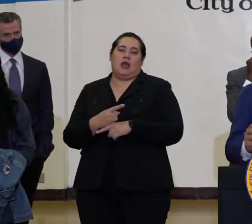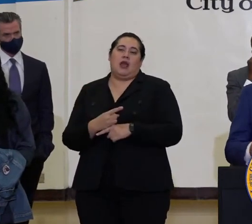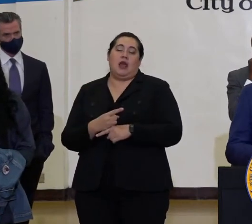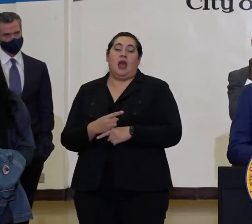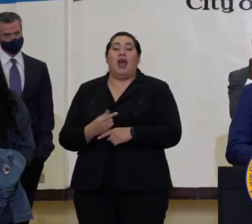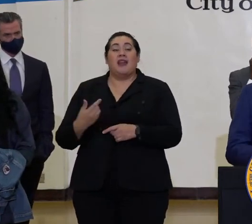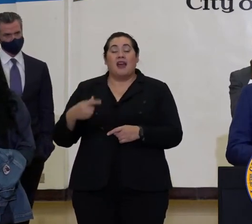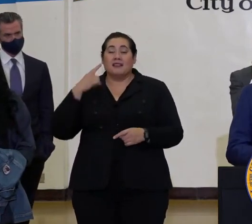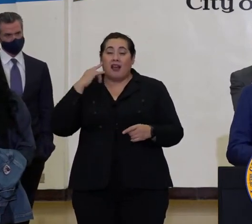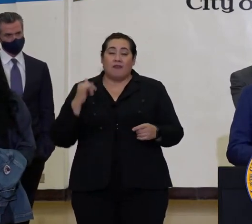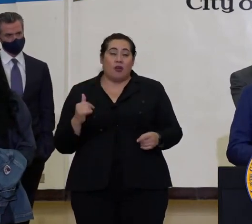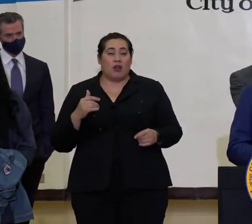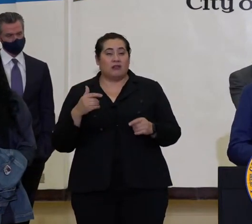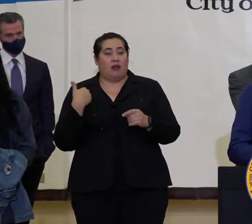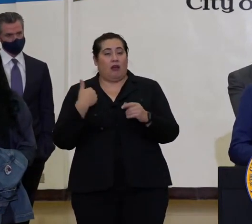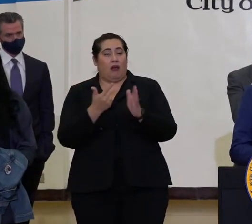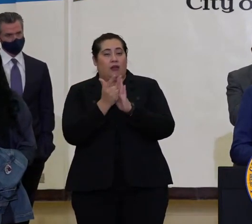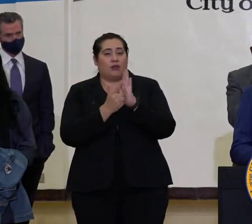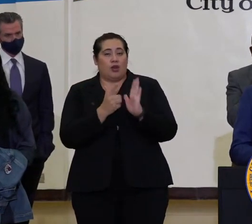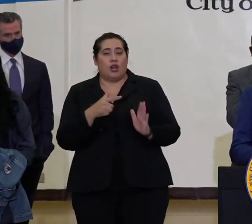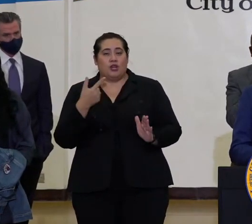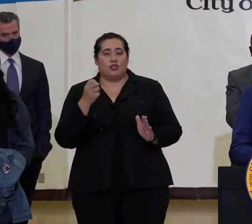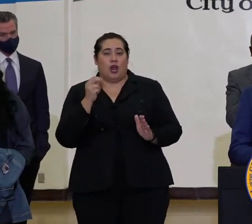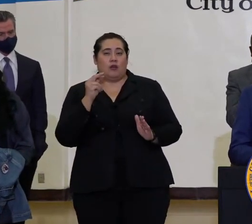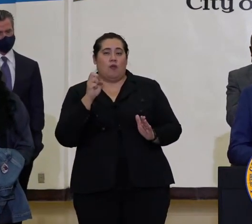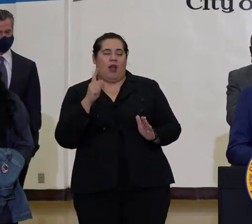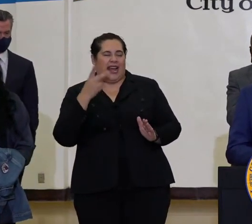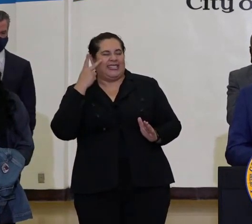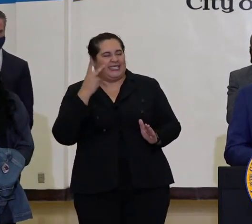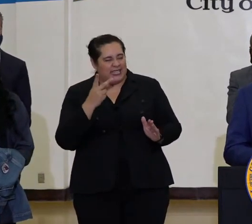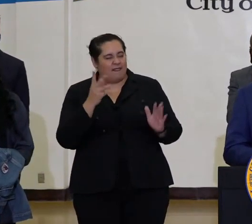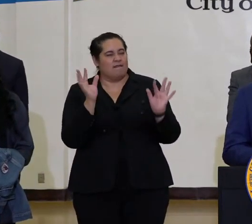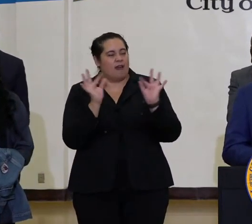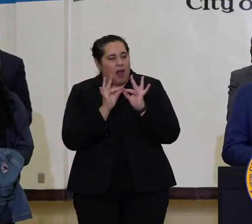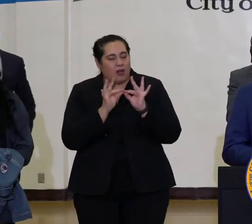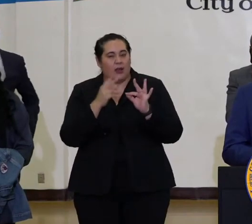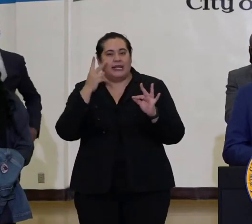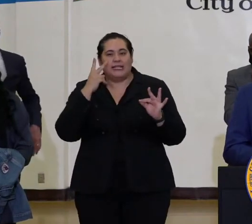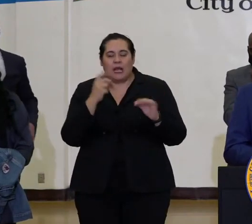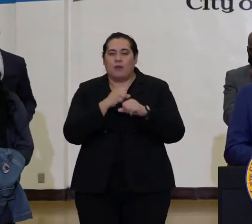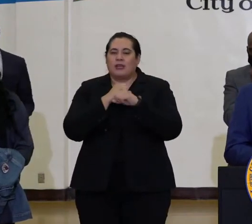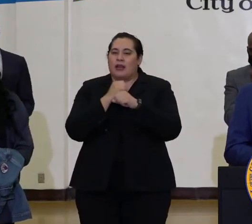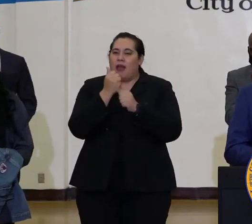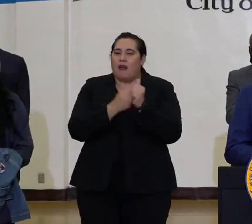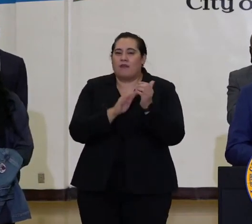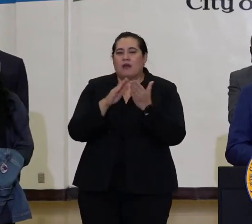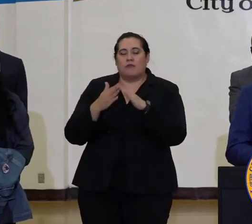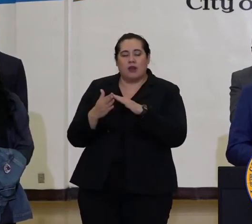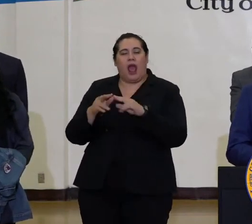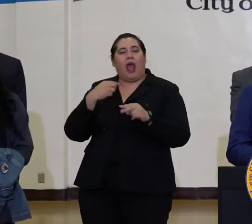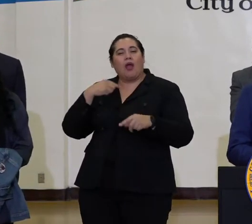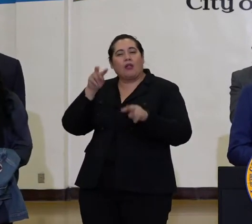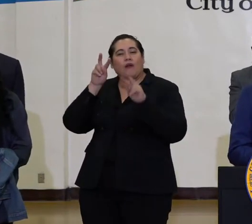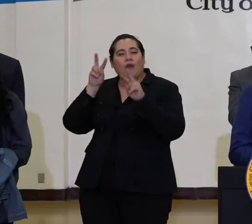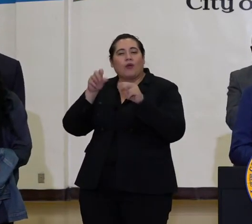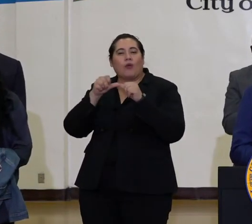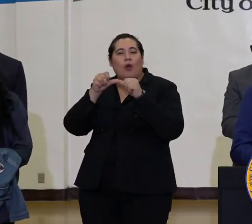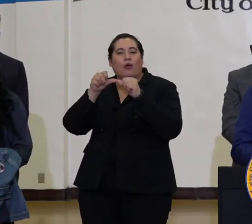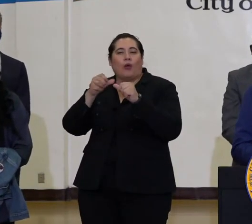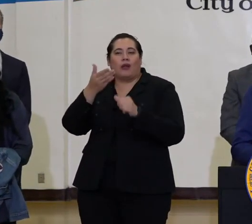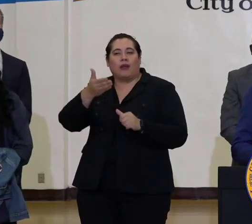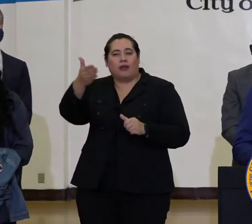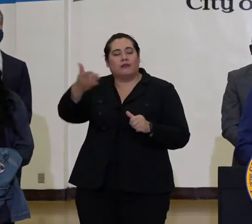as California's Attorney General, I see and value and will protect every community and look forward to the ongoing work